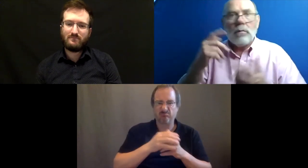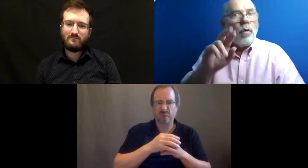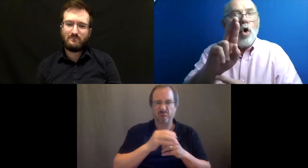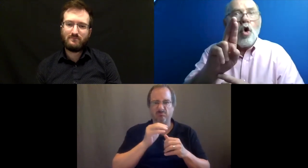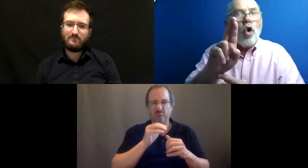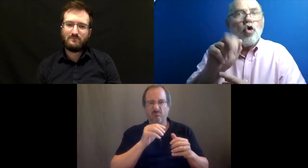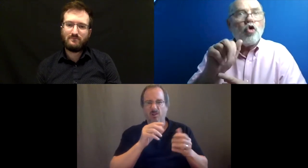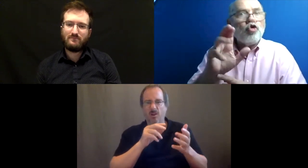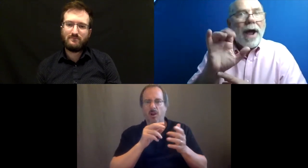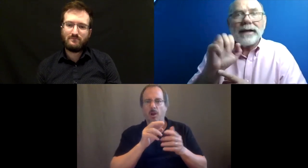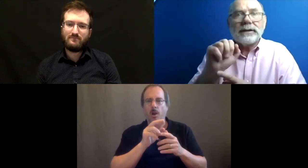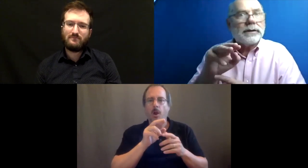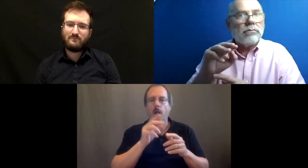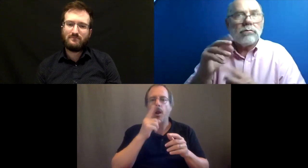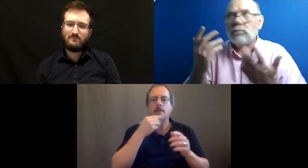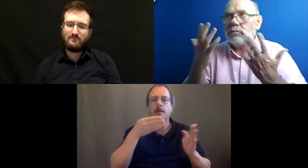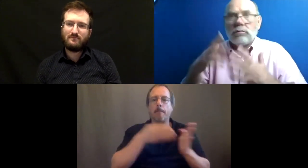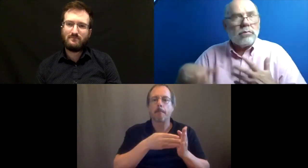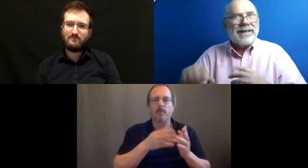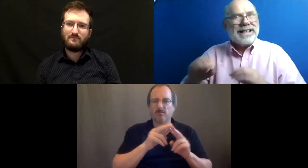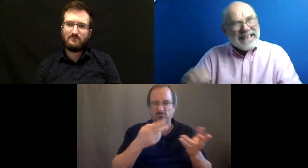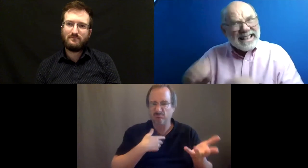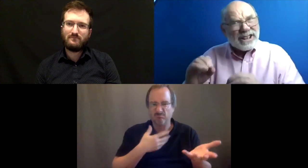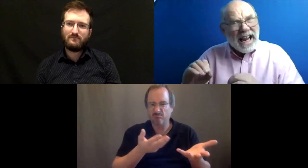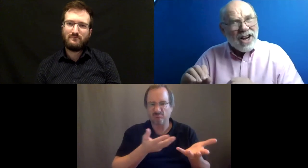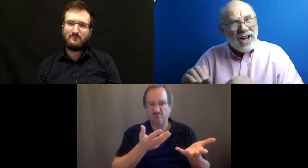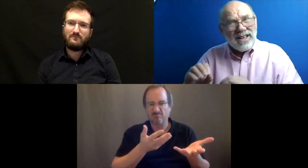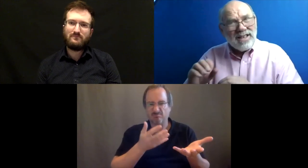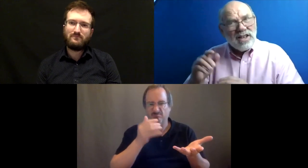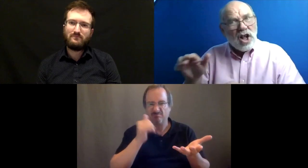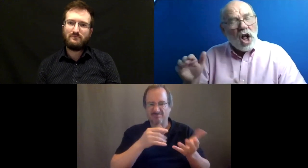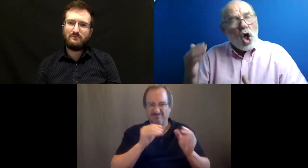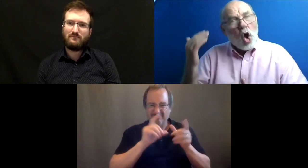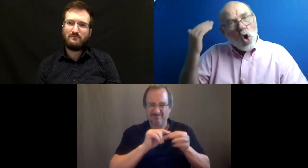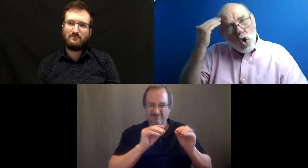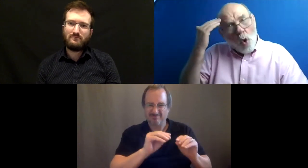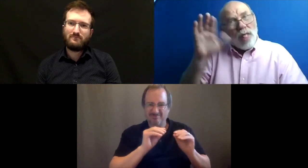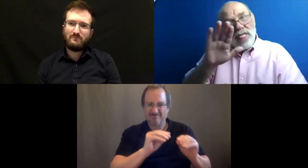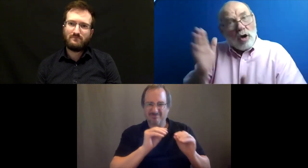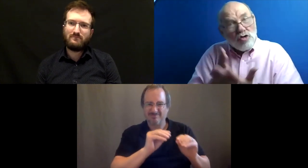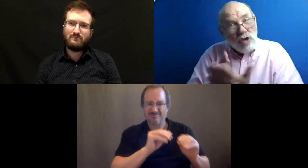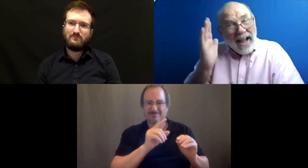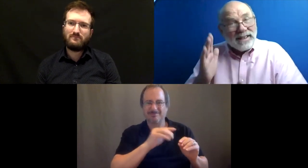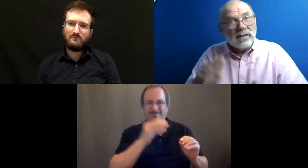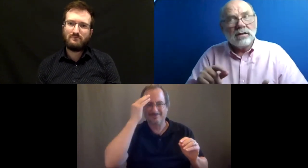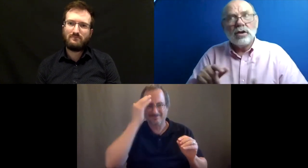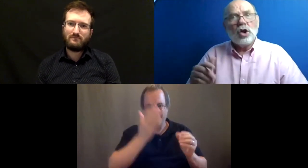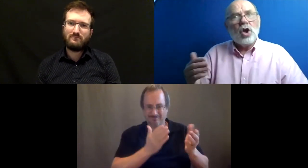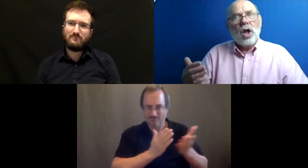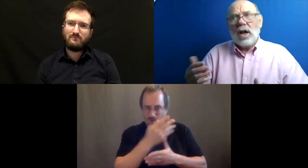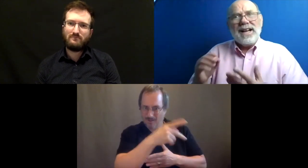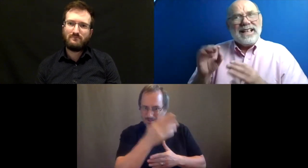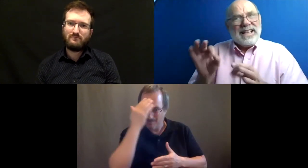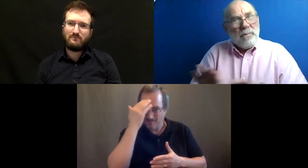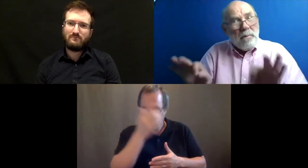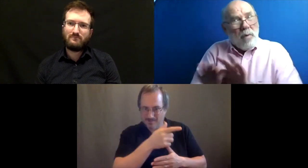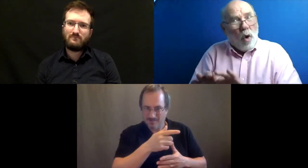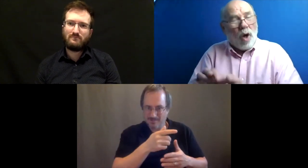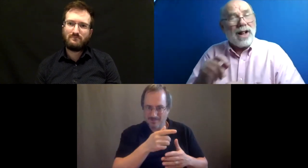autism is and what it looks like, ableism and racism. Individuals need to be educated on their